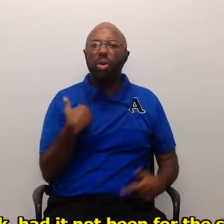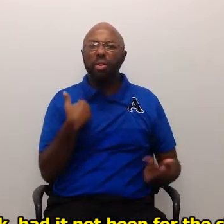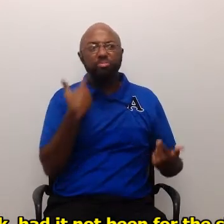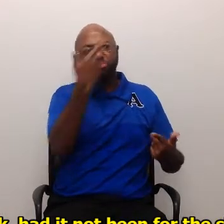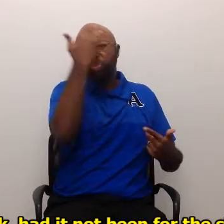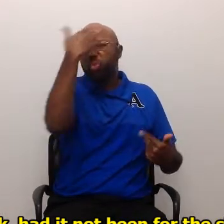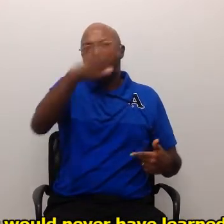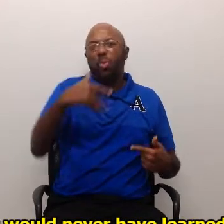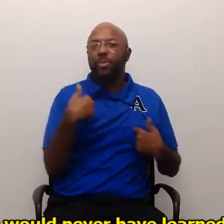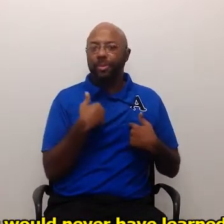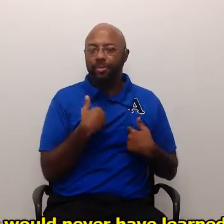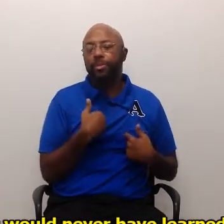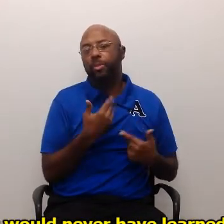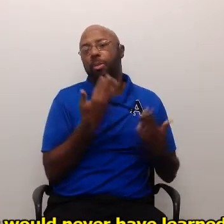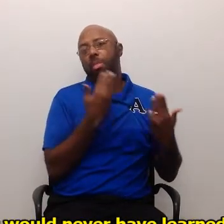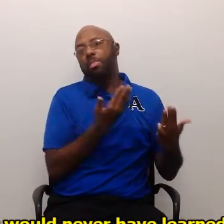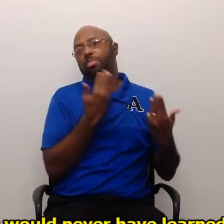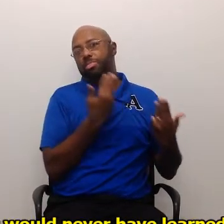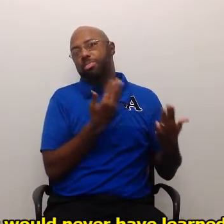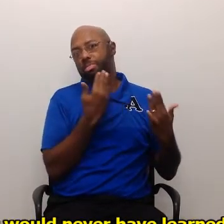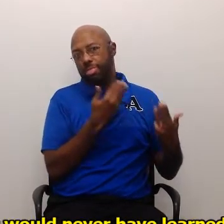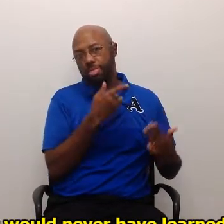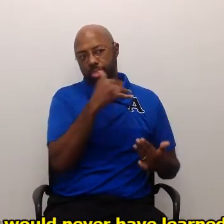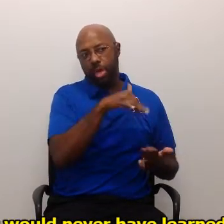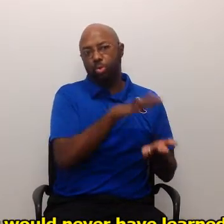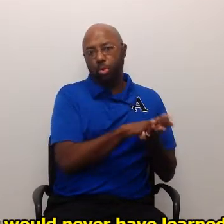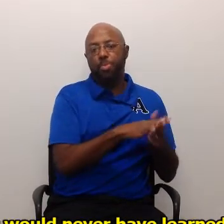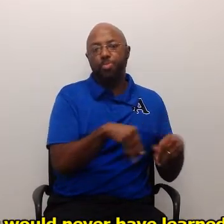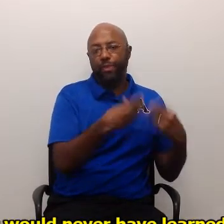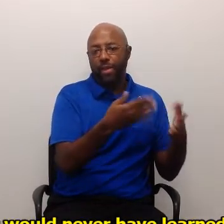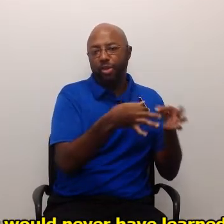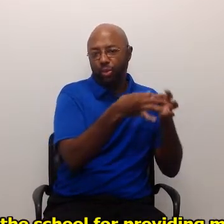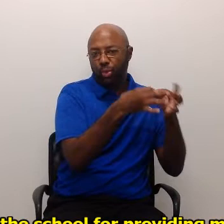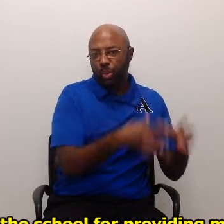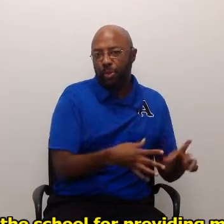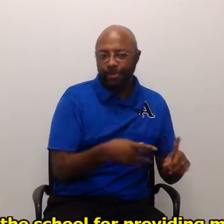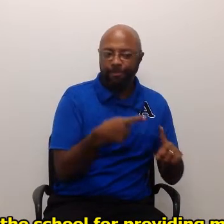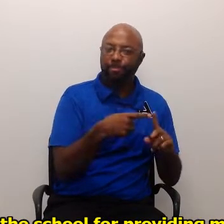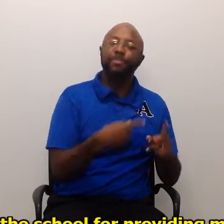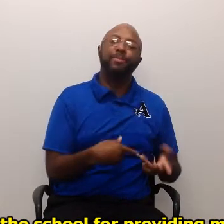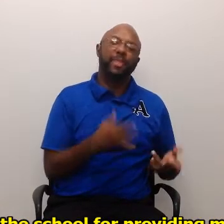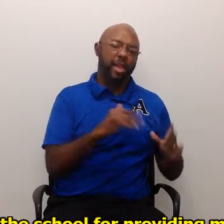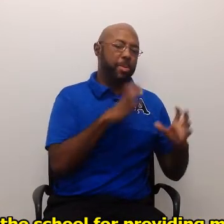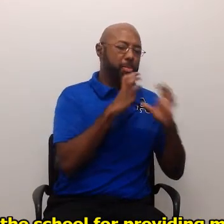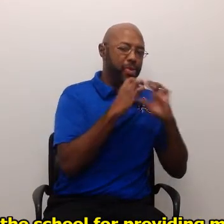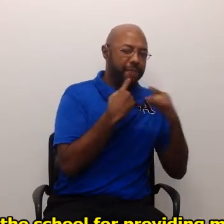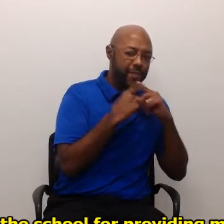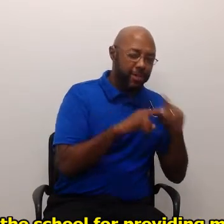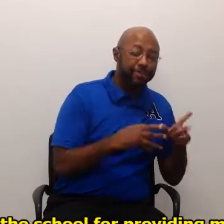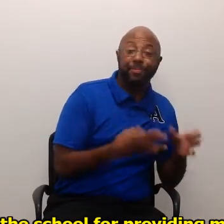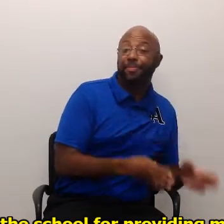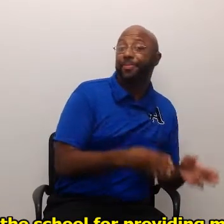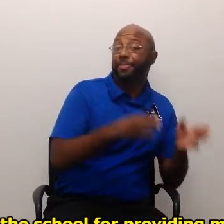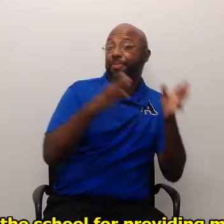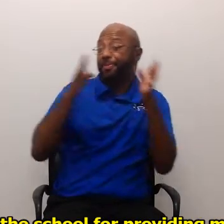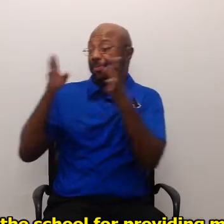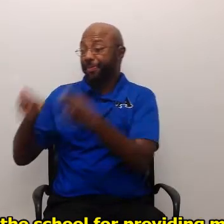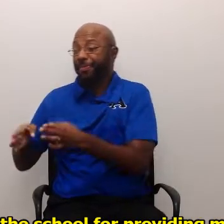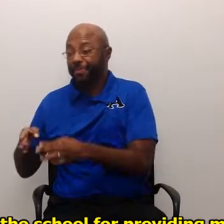interpreters that I had, the college scouts would never have learned about me as a player. So I have to thank the school for providing me with effective communication through